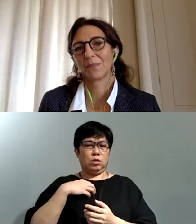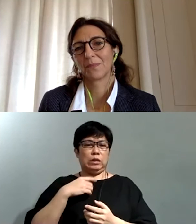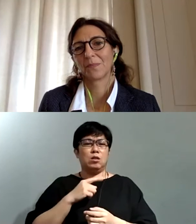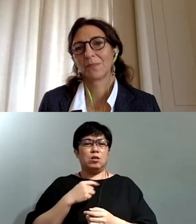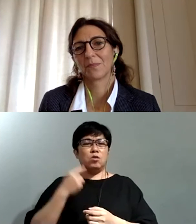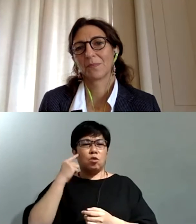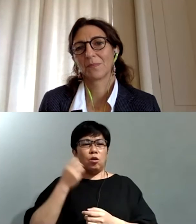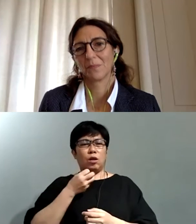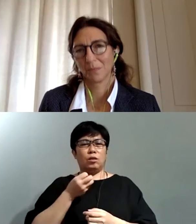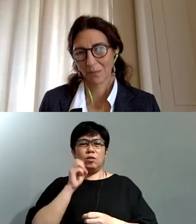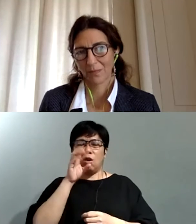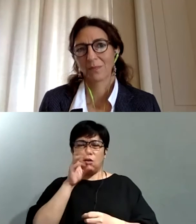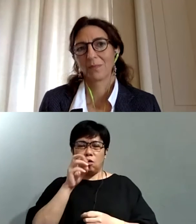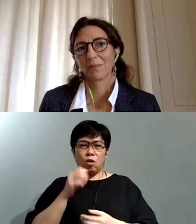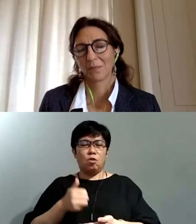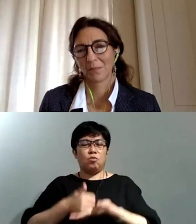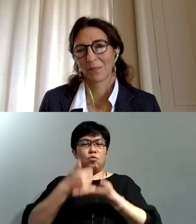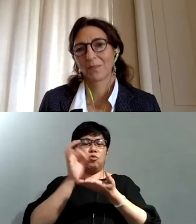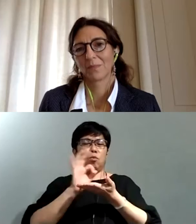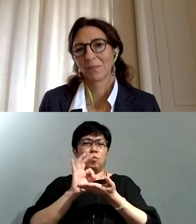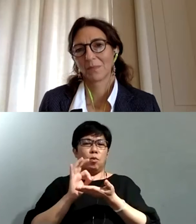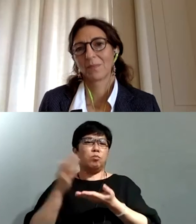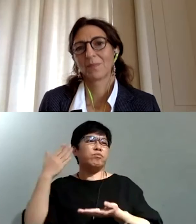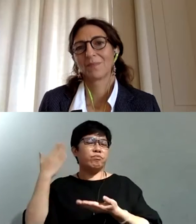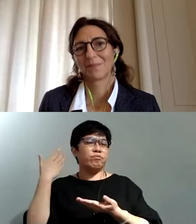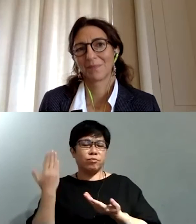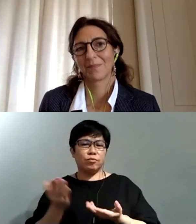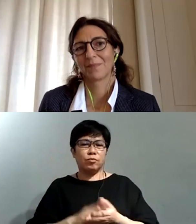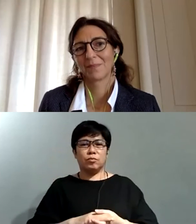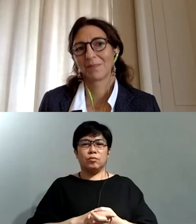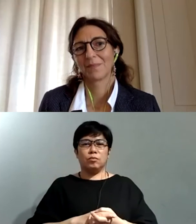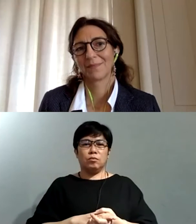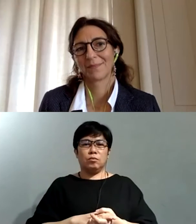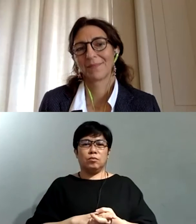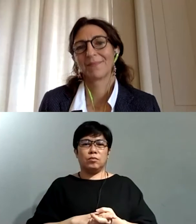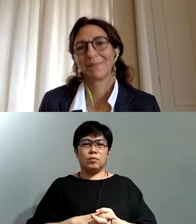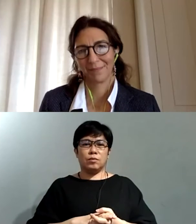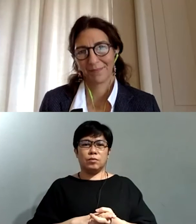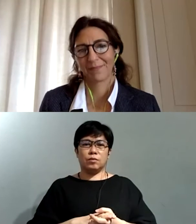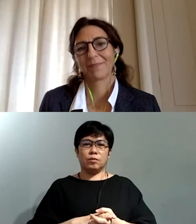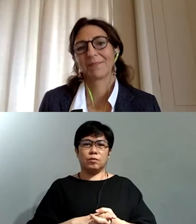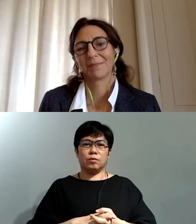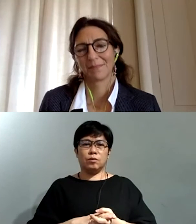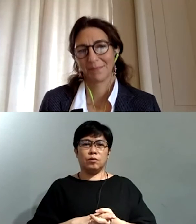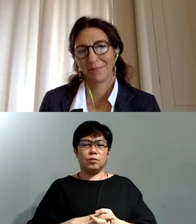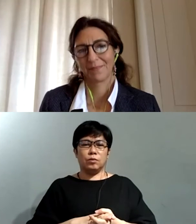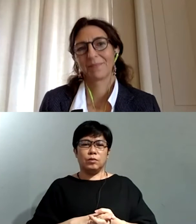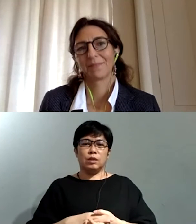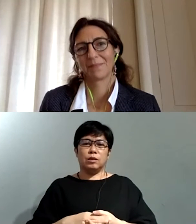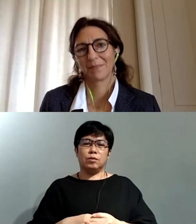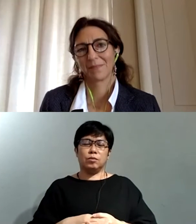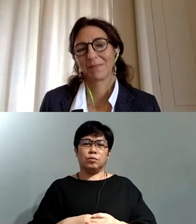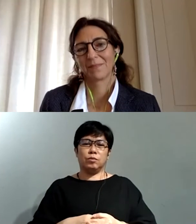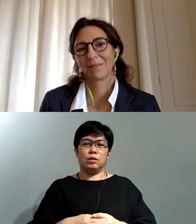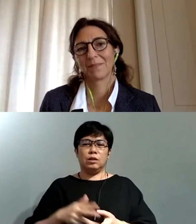their identification with the society are not being heard by the authority.